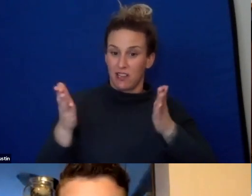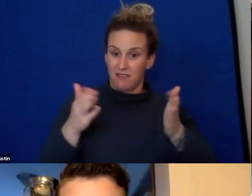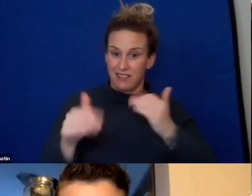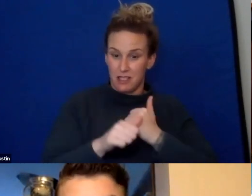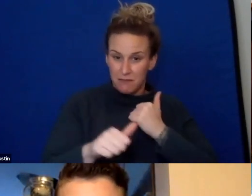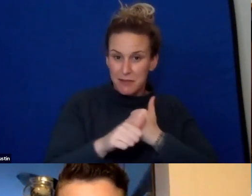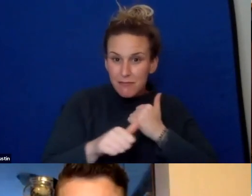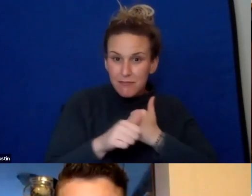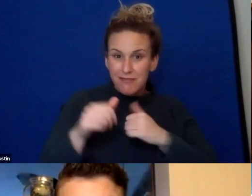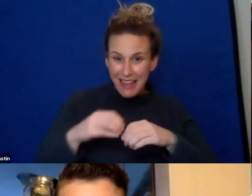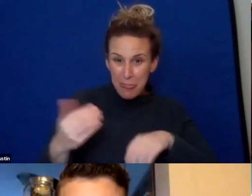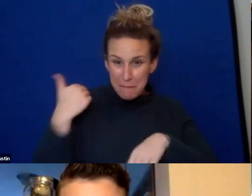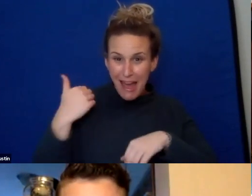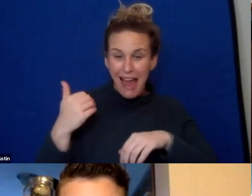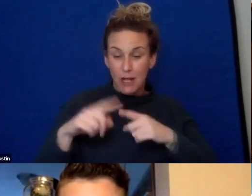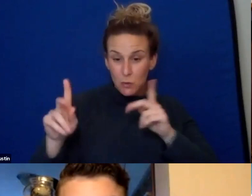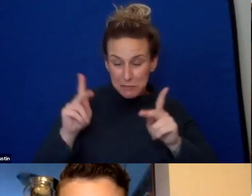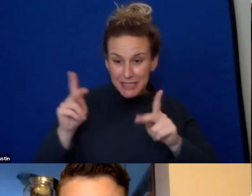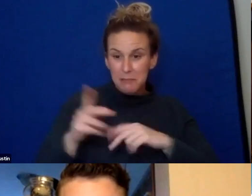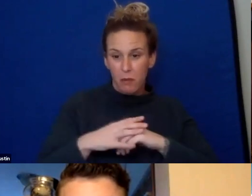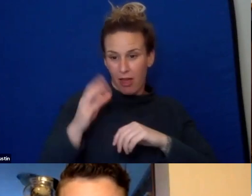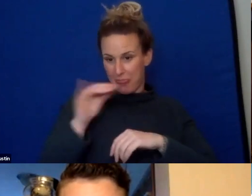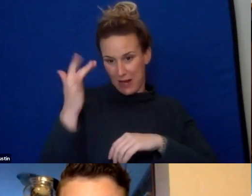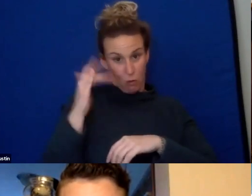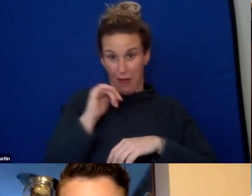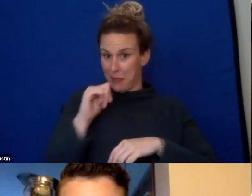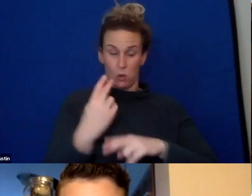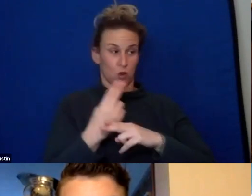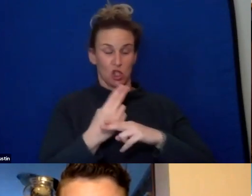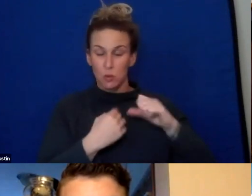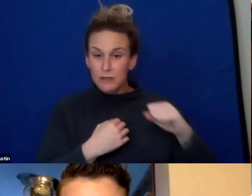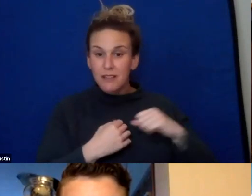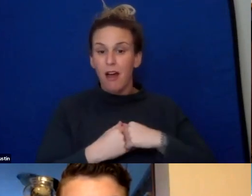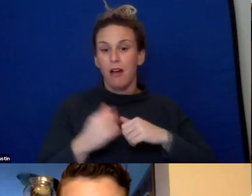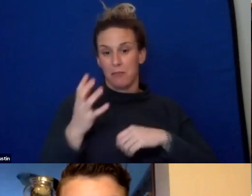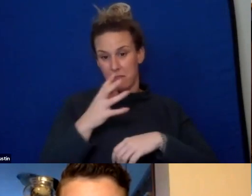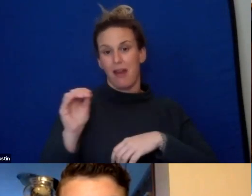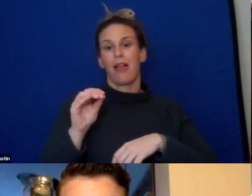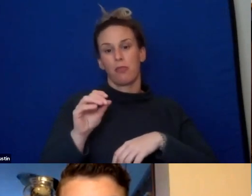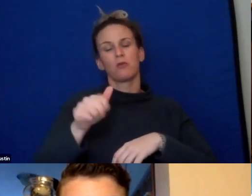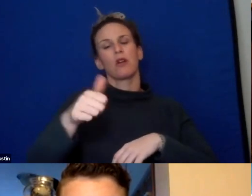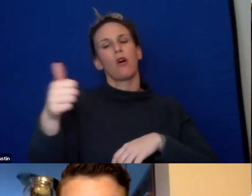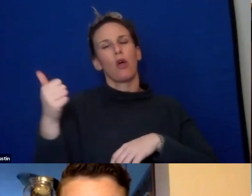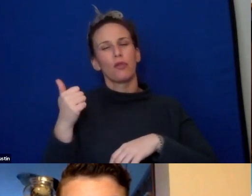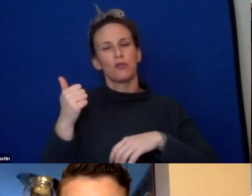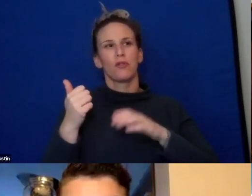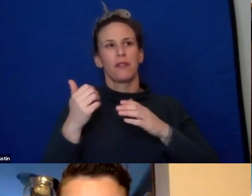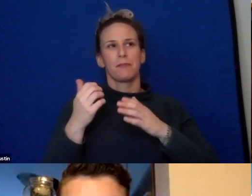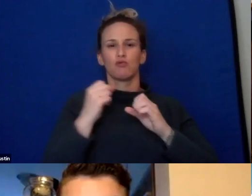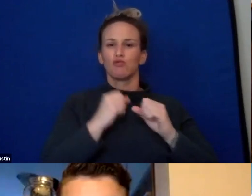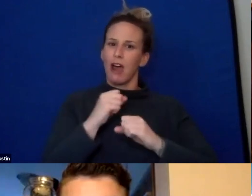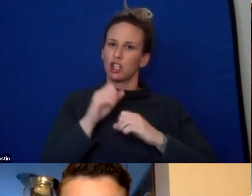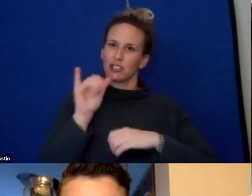uh in the past to people and that's why they don't use them and that there are other strategies that exist that